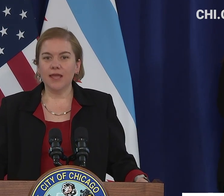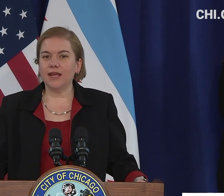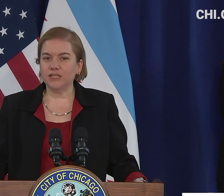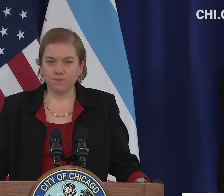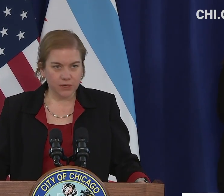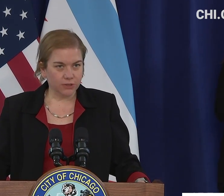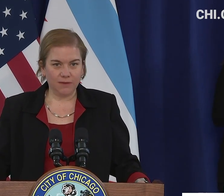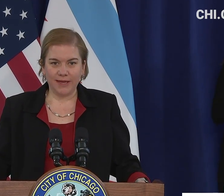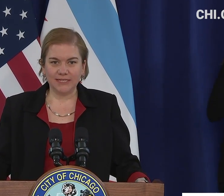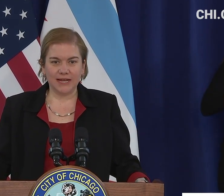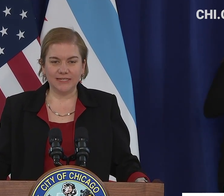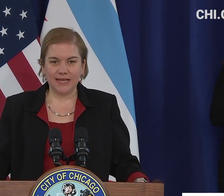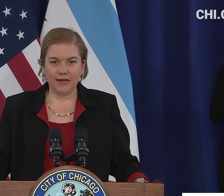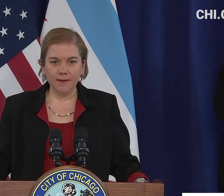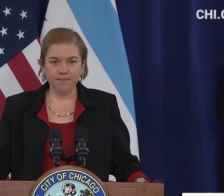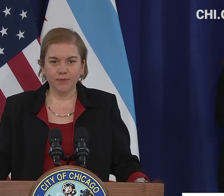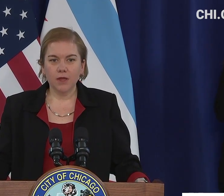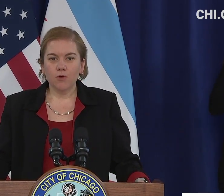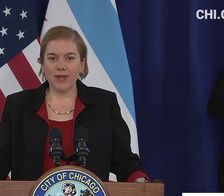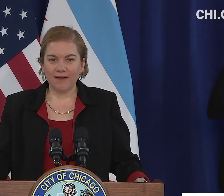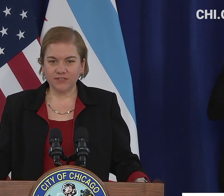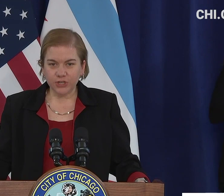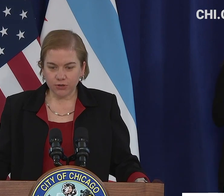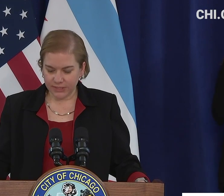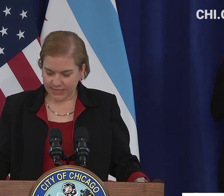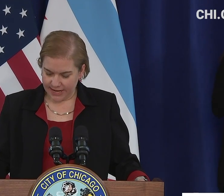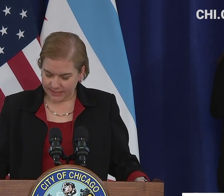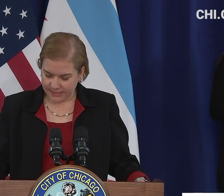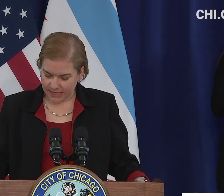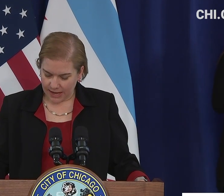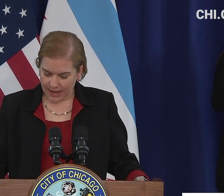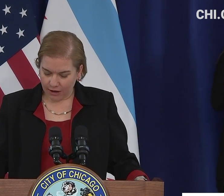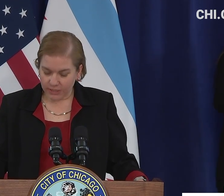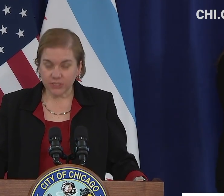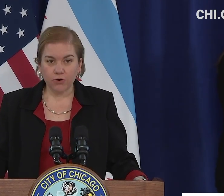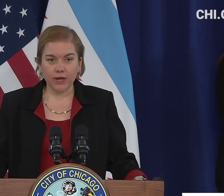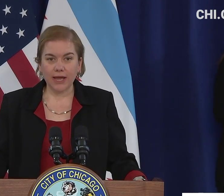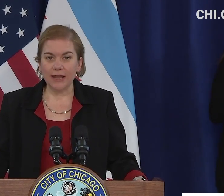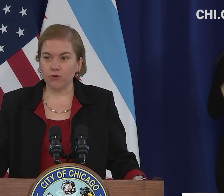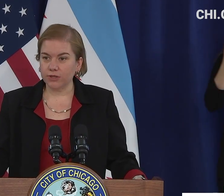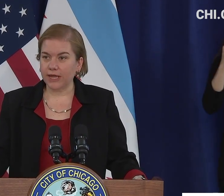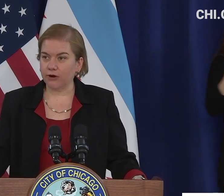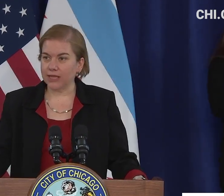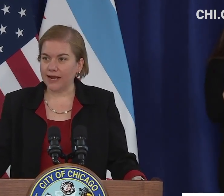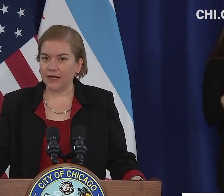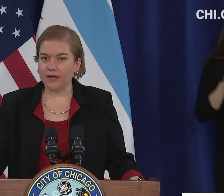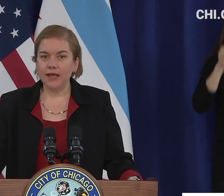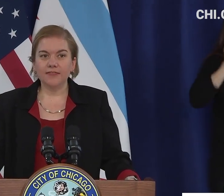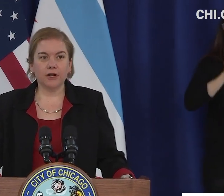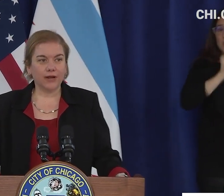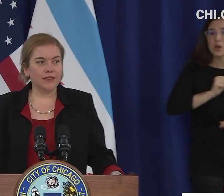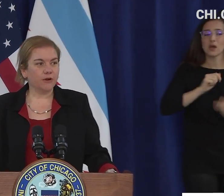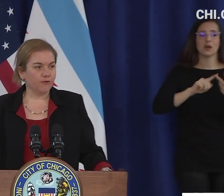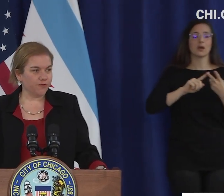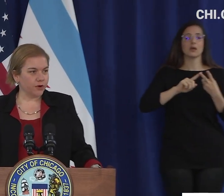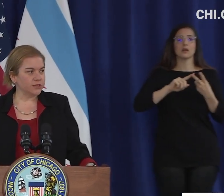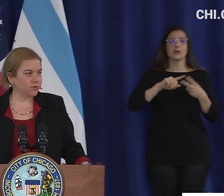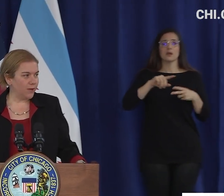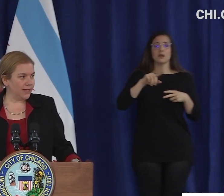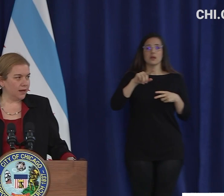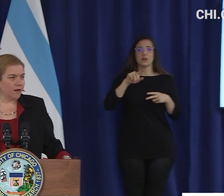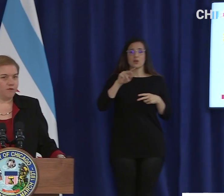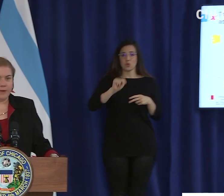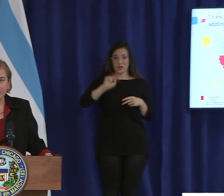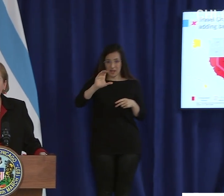day. It is purely based on data. We have two states, Arizona and North Carolina, that are in their